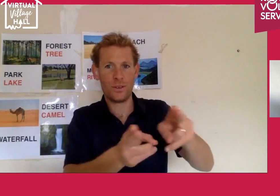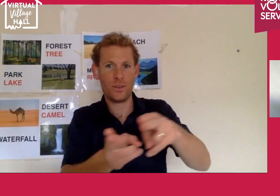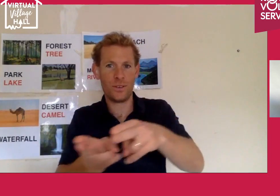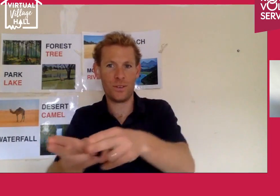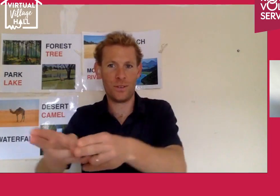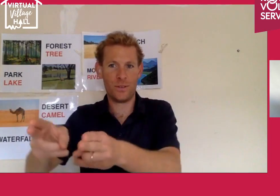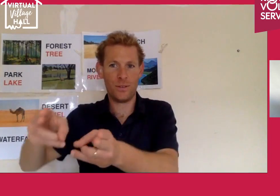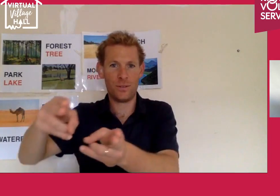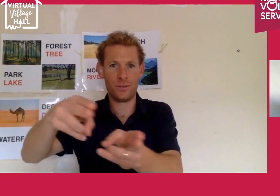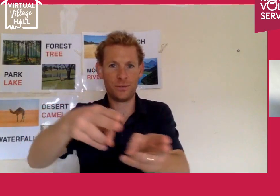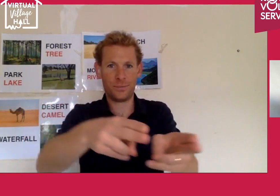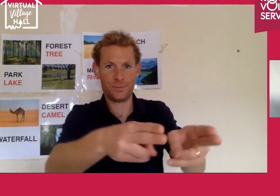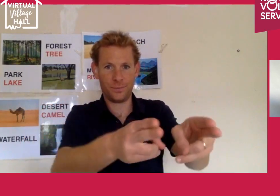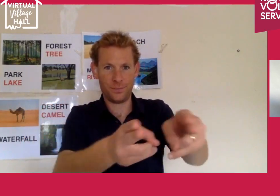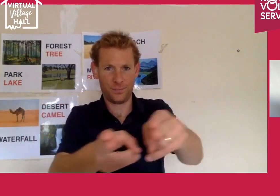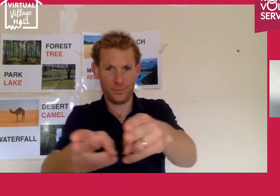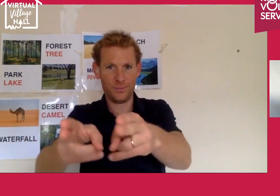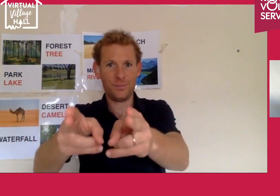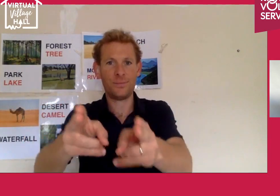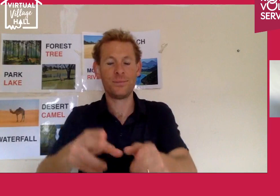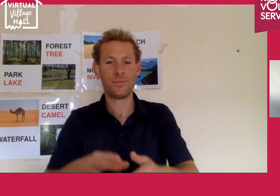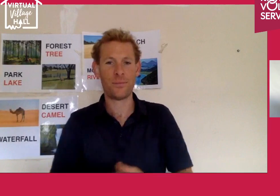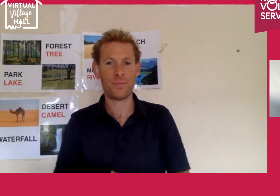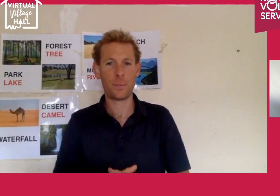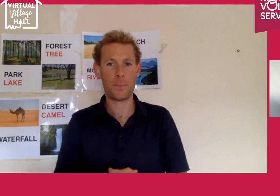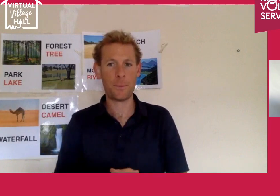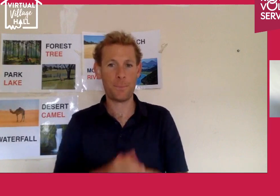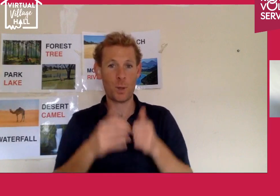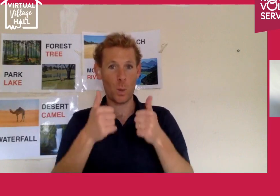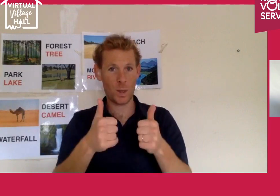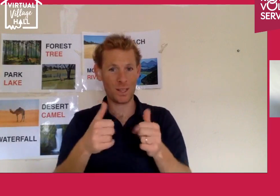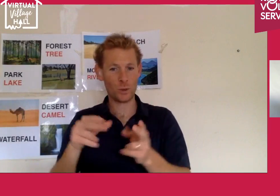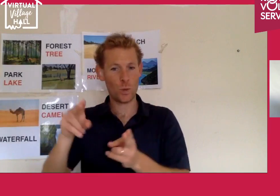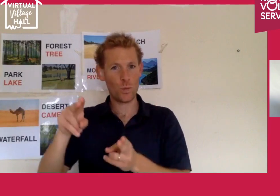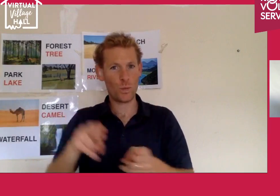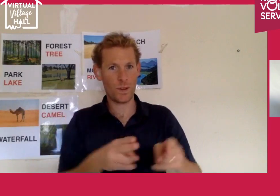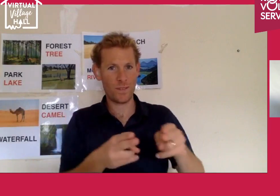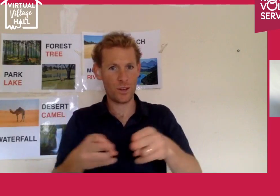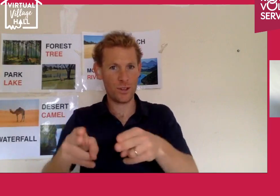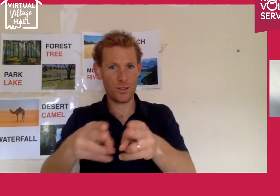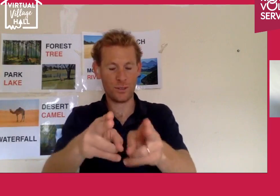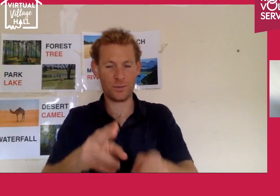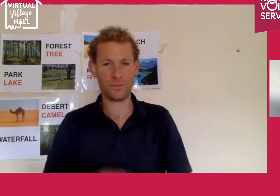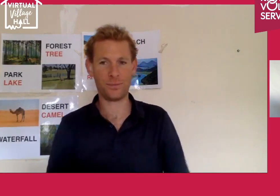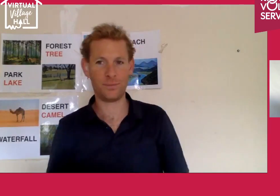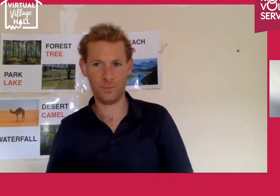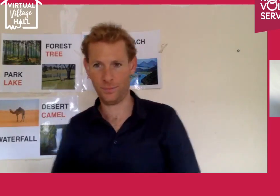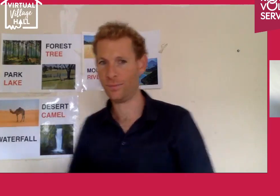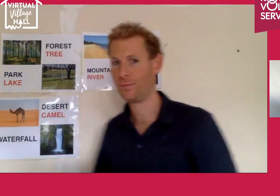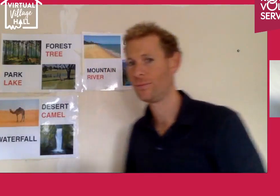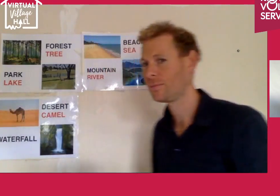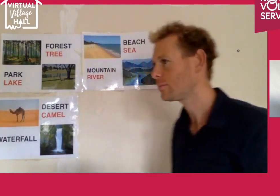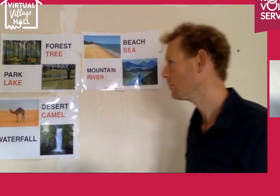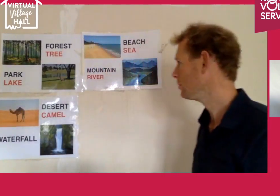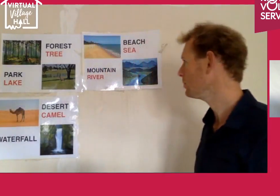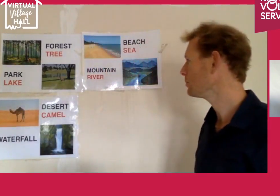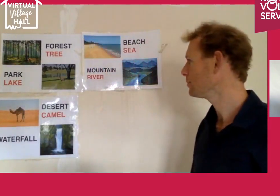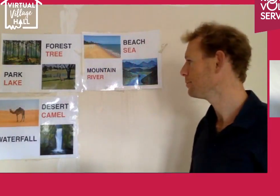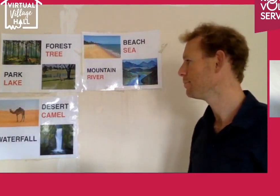meandering, a winding river. Okay, so we've got river and mountain